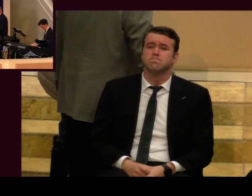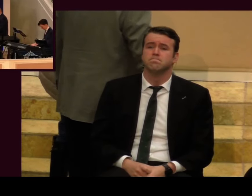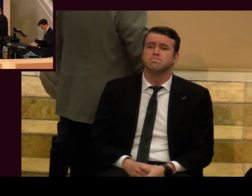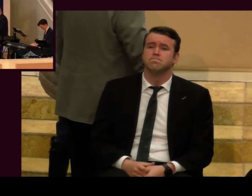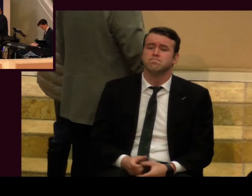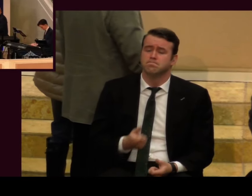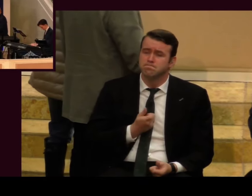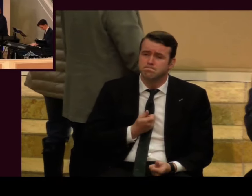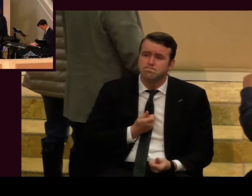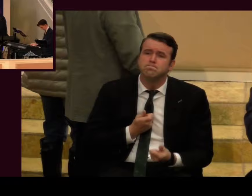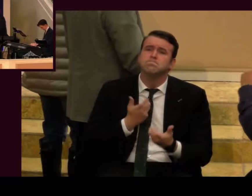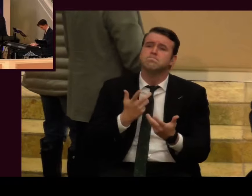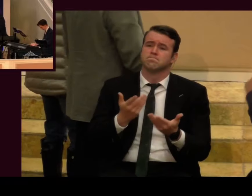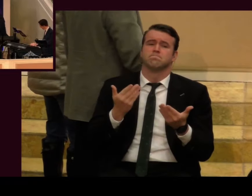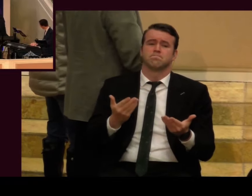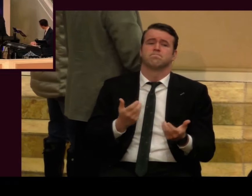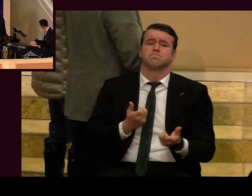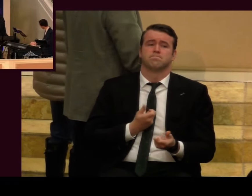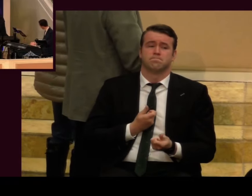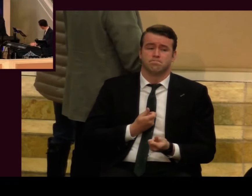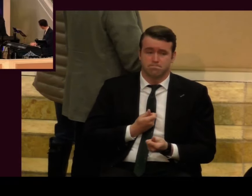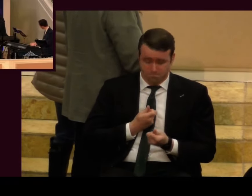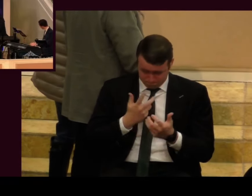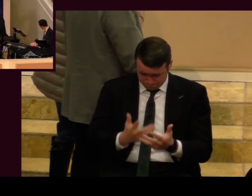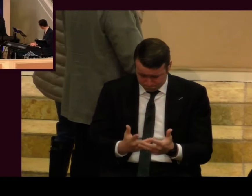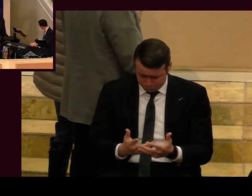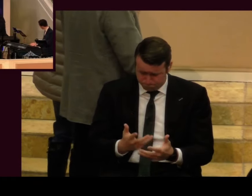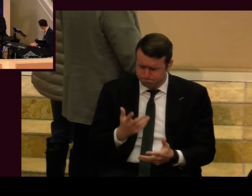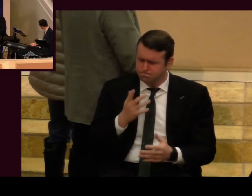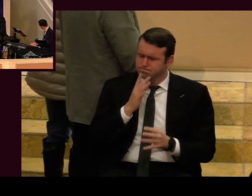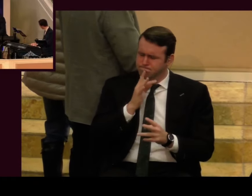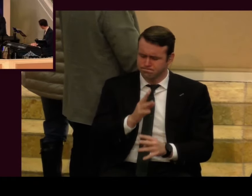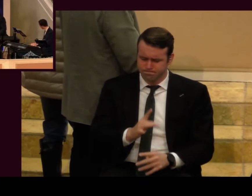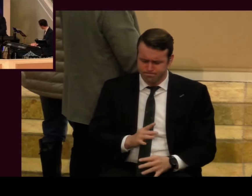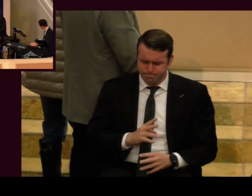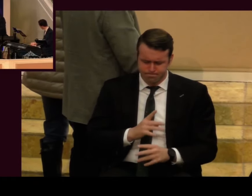Fall out. Fall out.